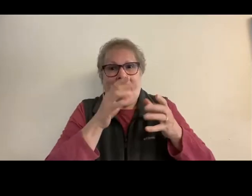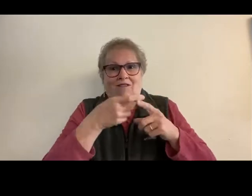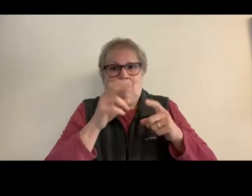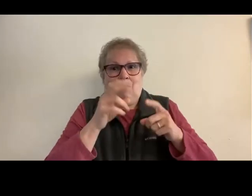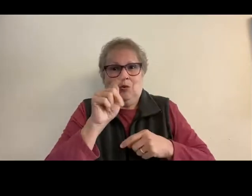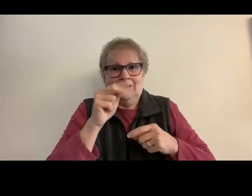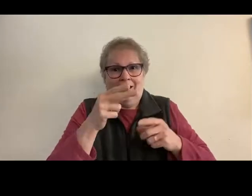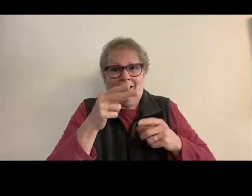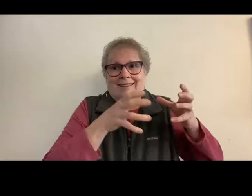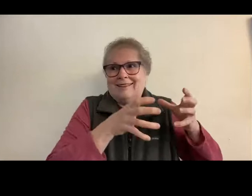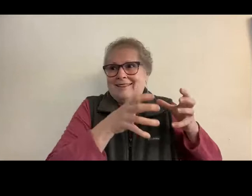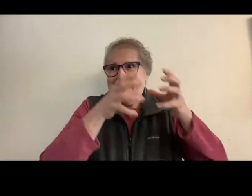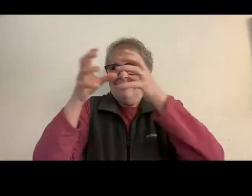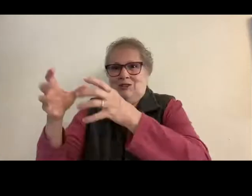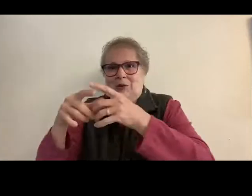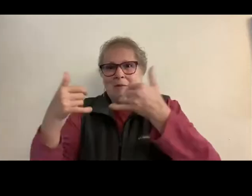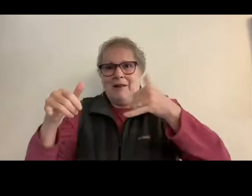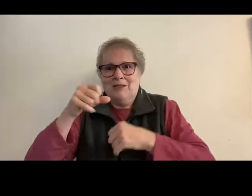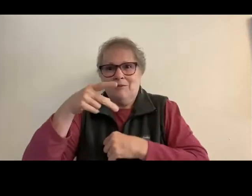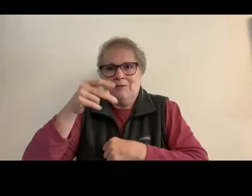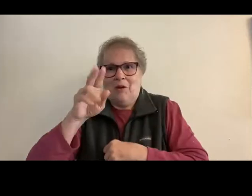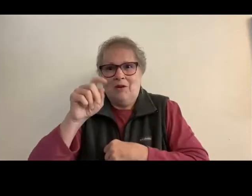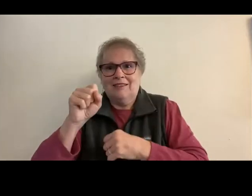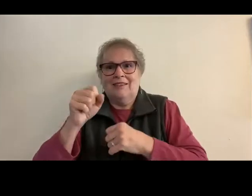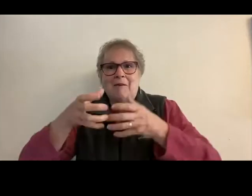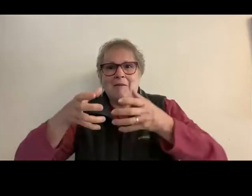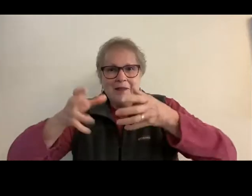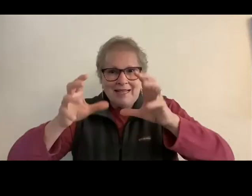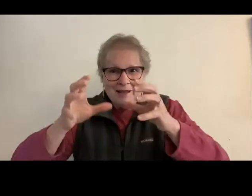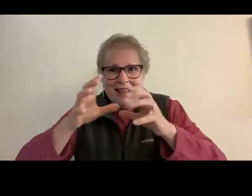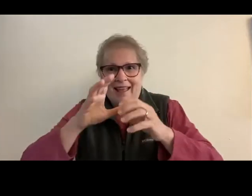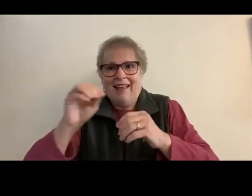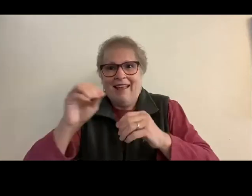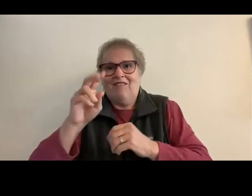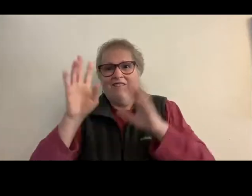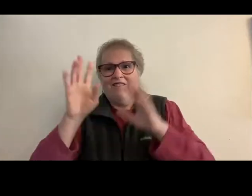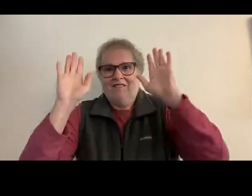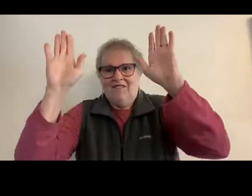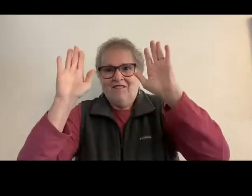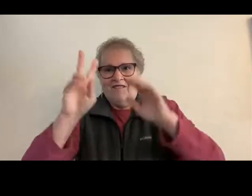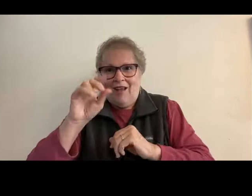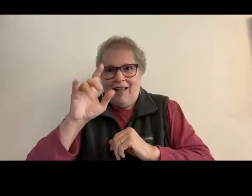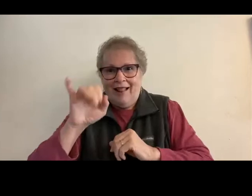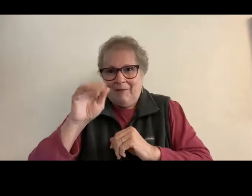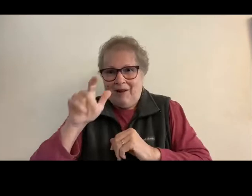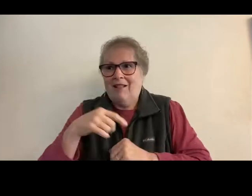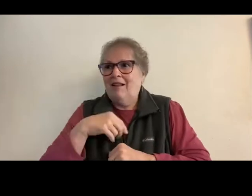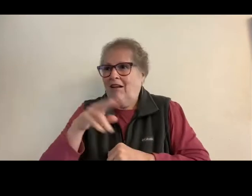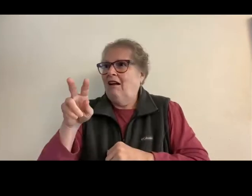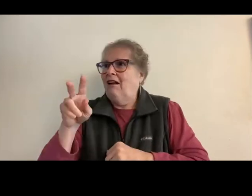In my school from Utah, went there to Colorado to play sports, basketball and volleyball.